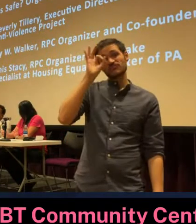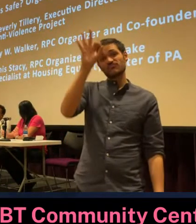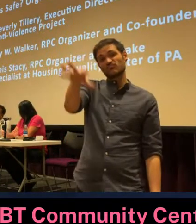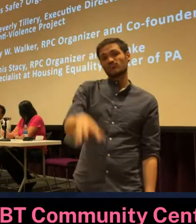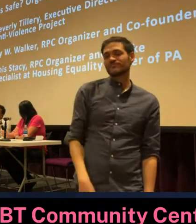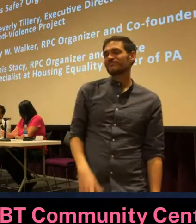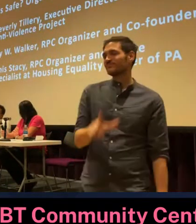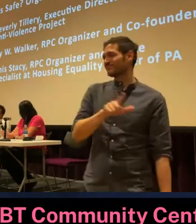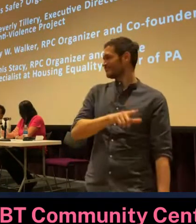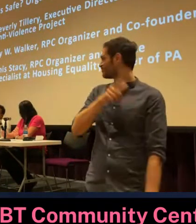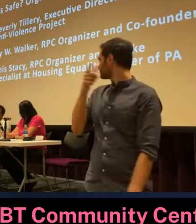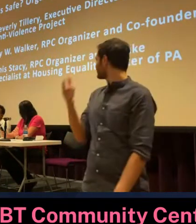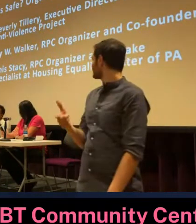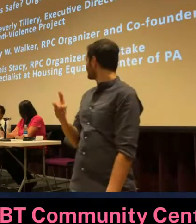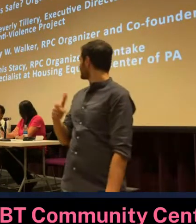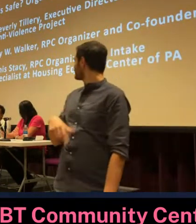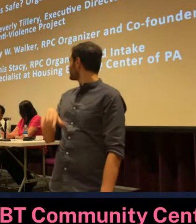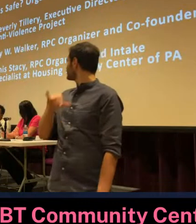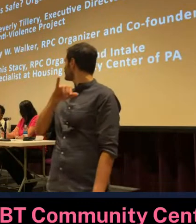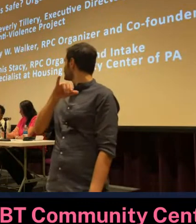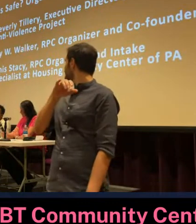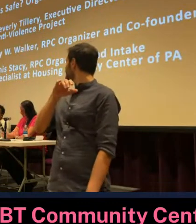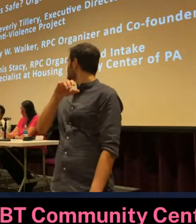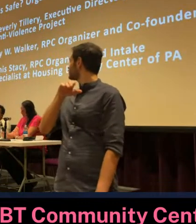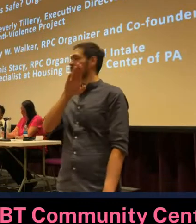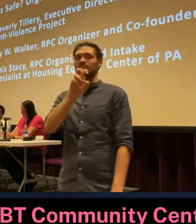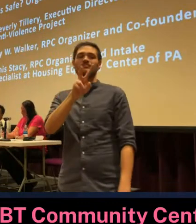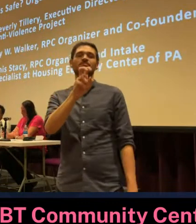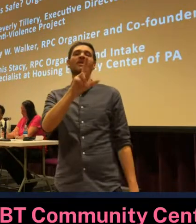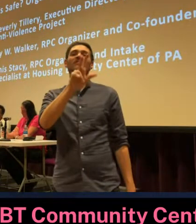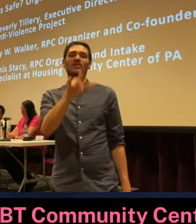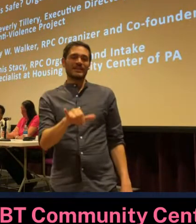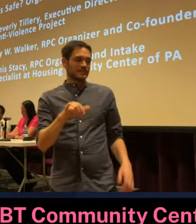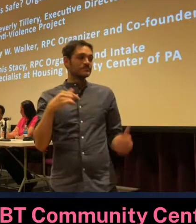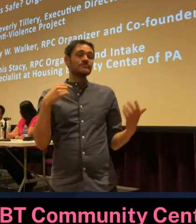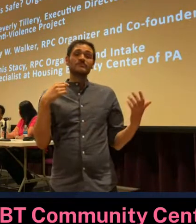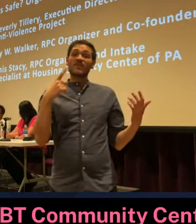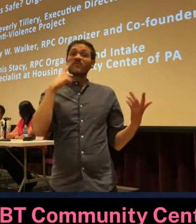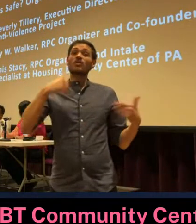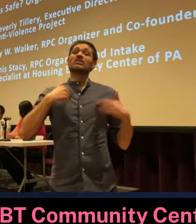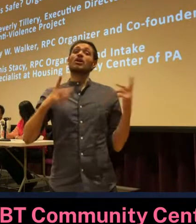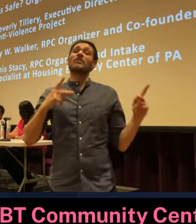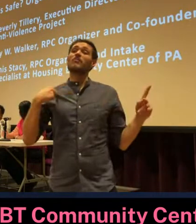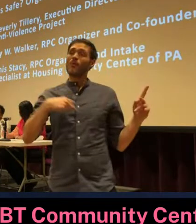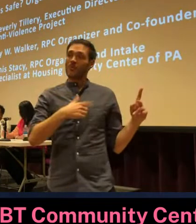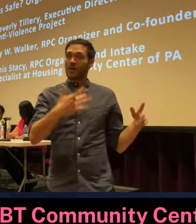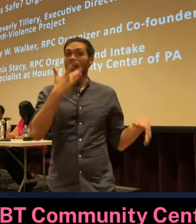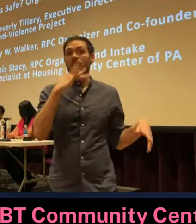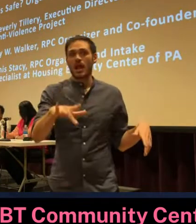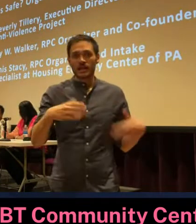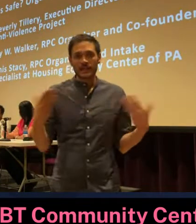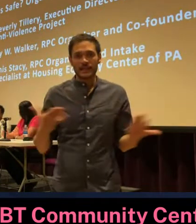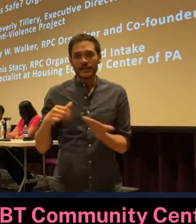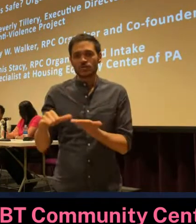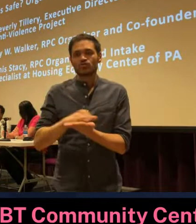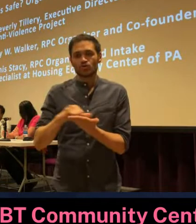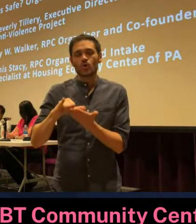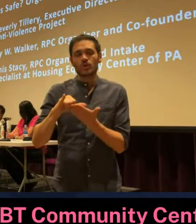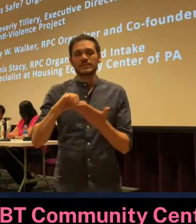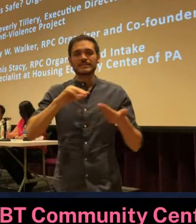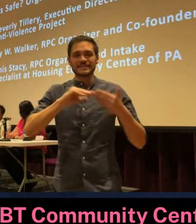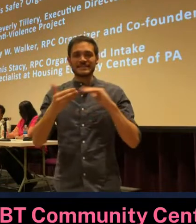I would also say for youth in particular, we're lucky in New York City in that we have at least a